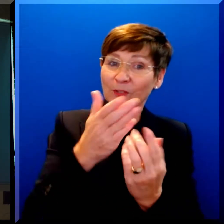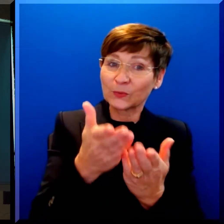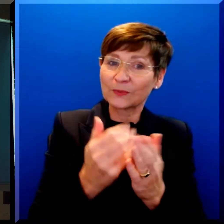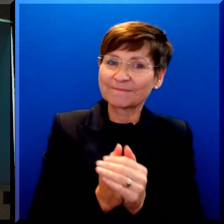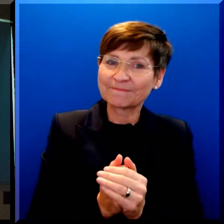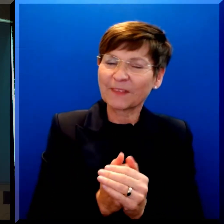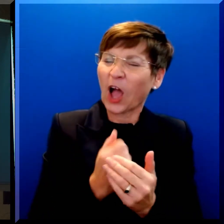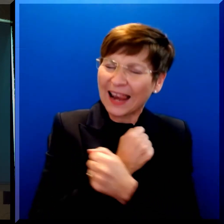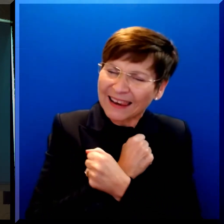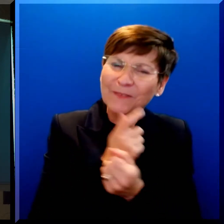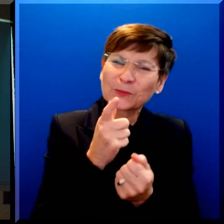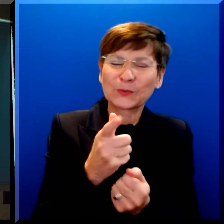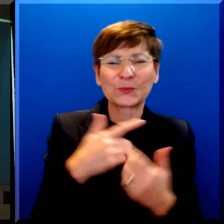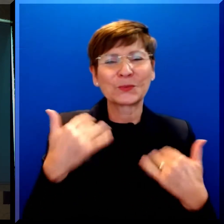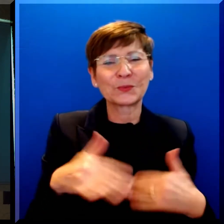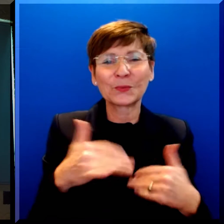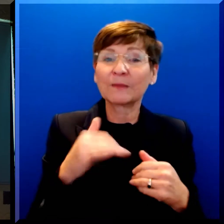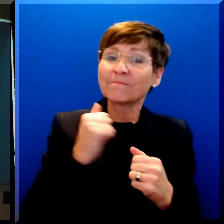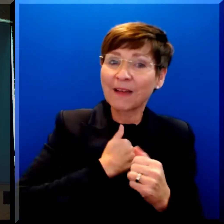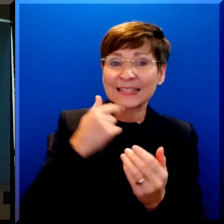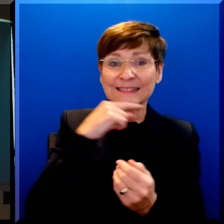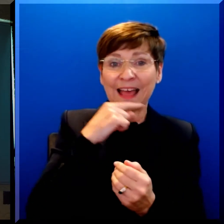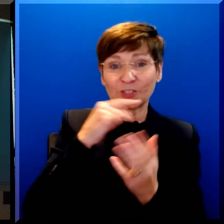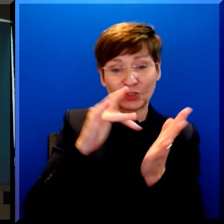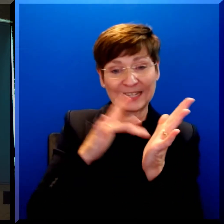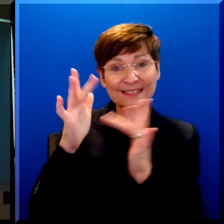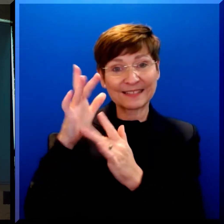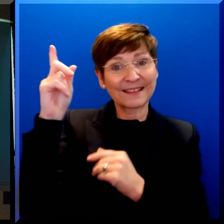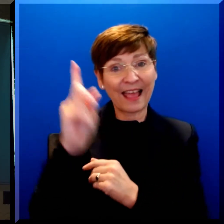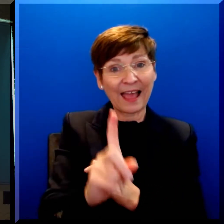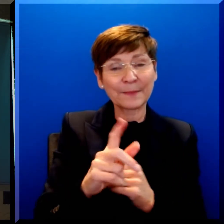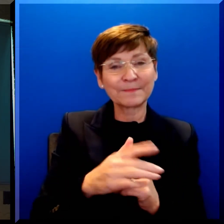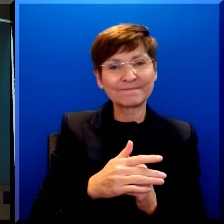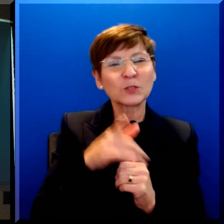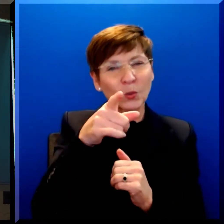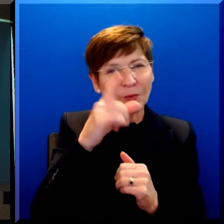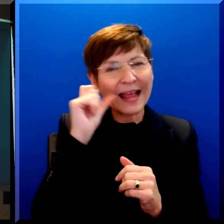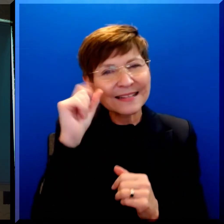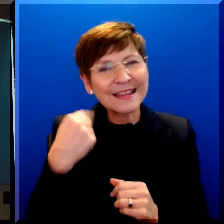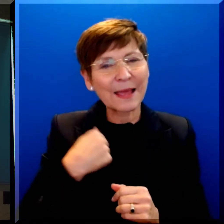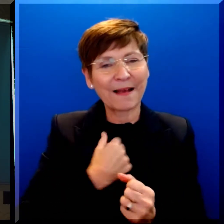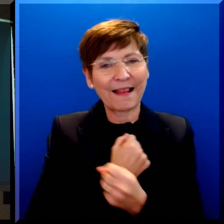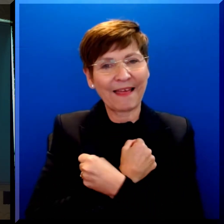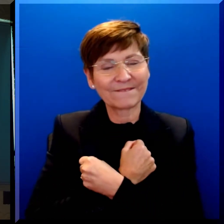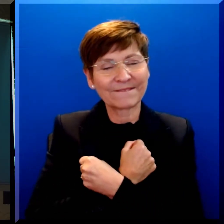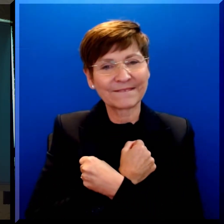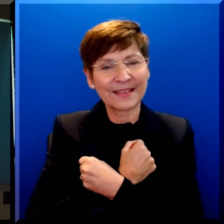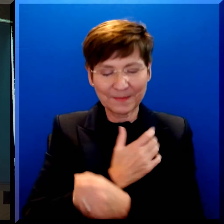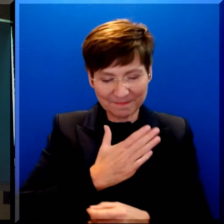into the world so that you would understand my love for you, my